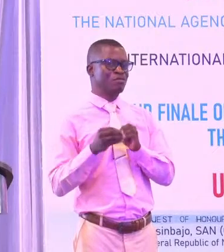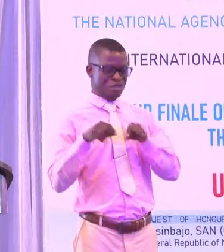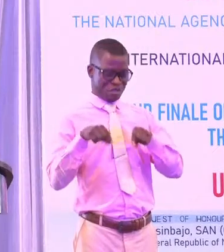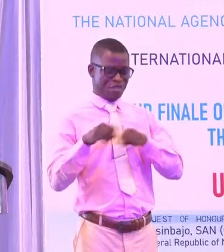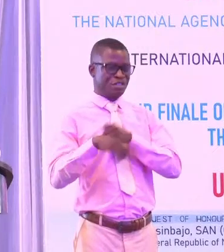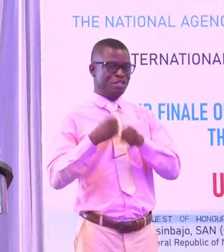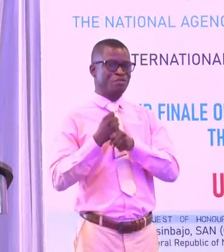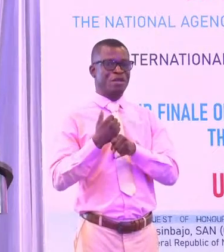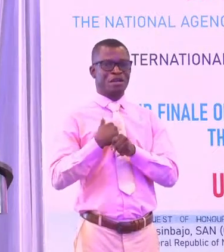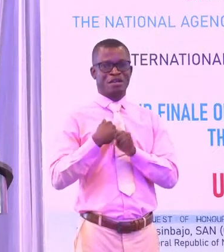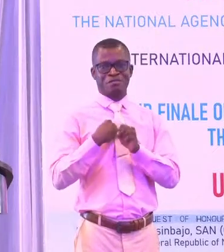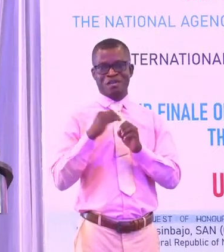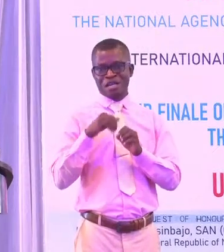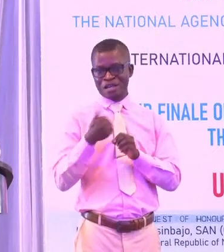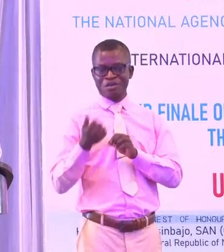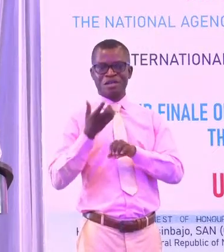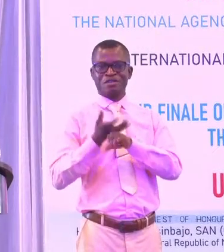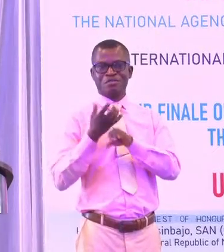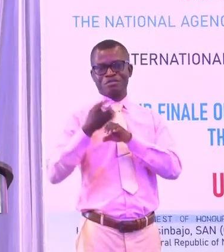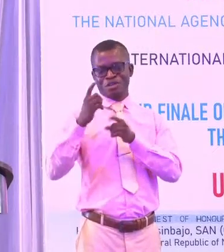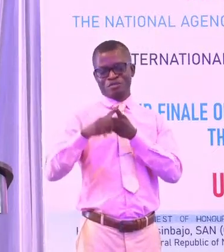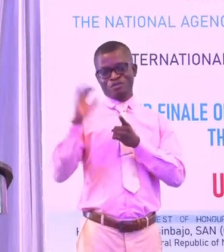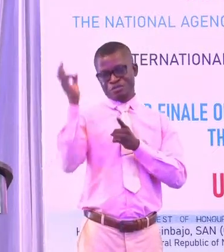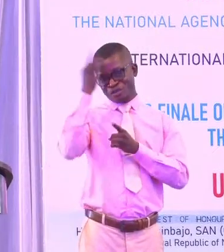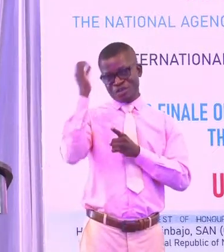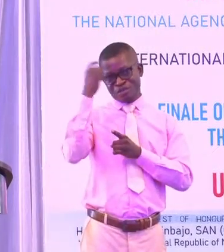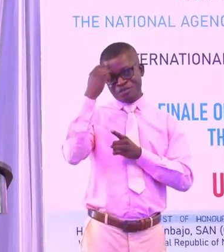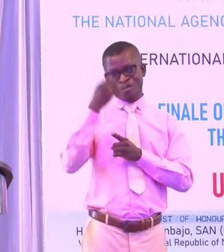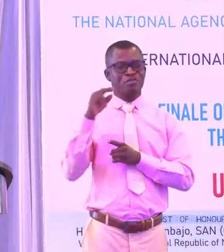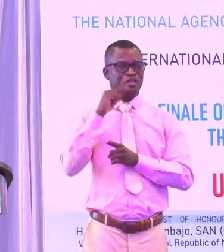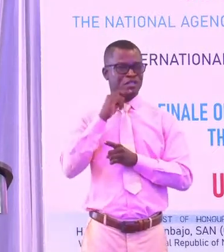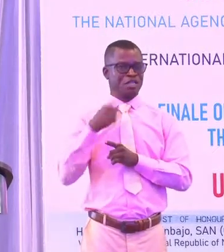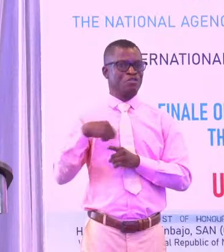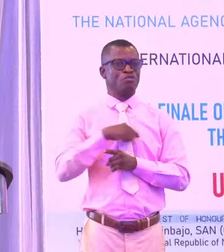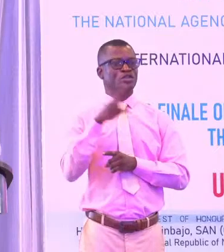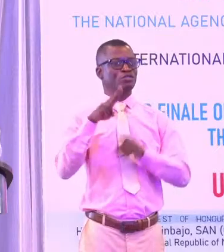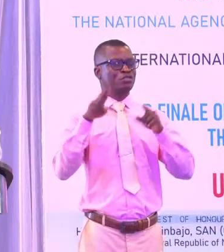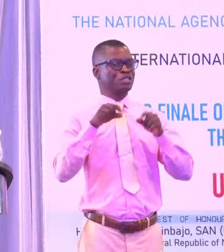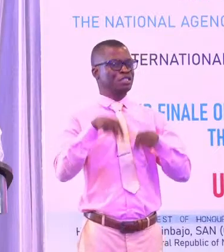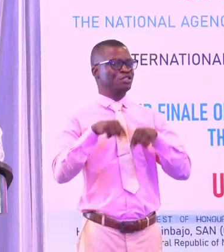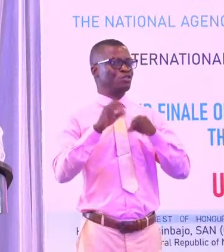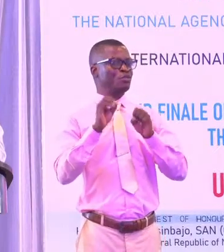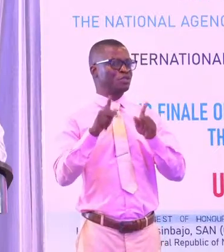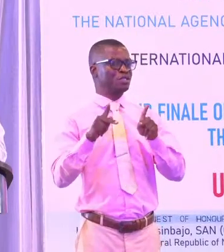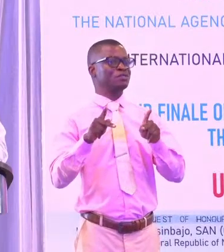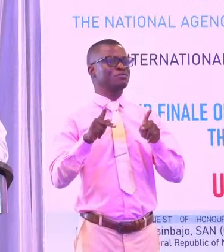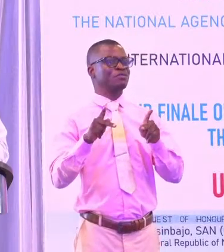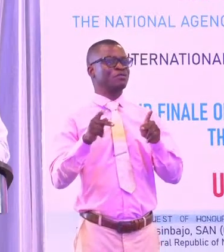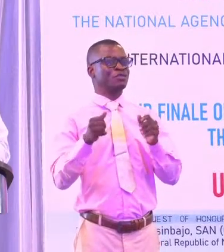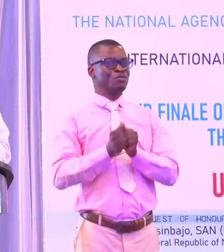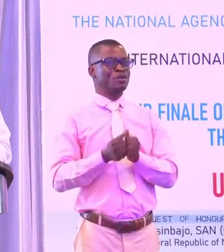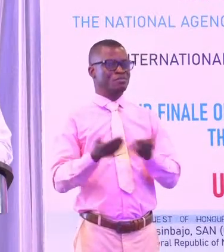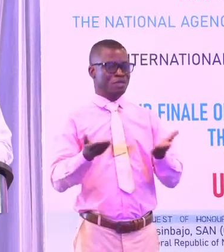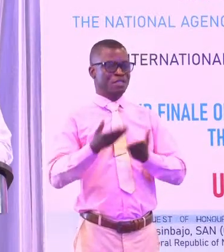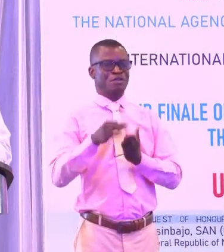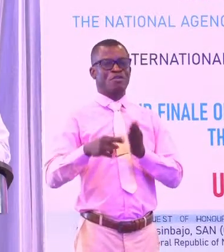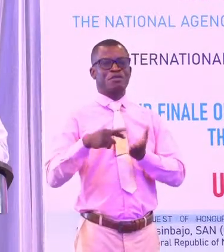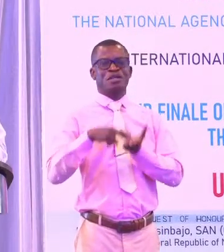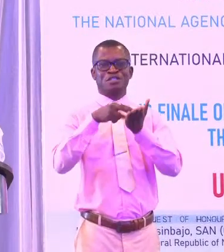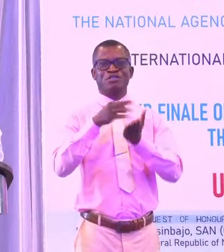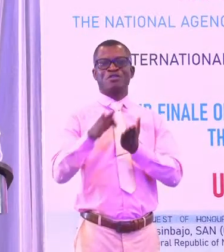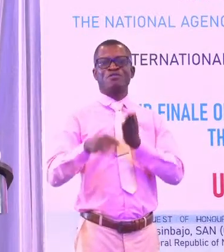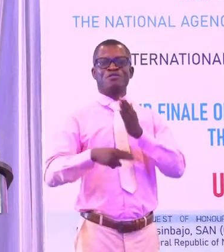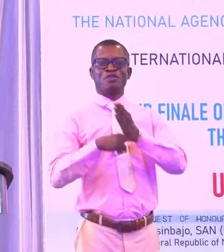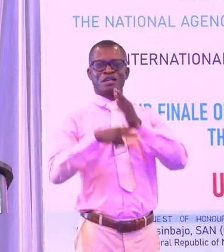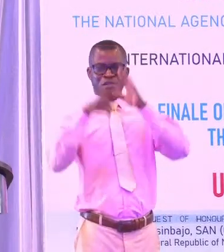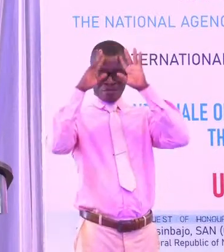request to the federal government of Nigeria. So we are using this opportunity, the presence of the representative of the Vice President